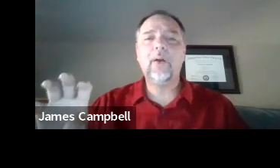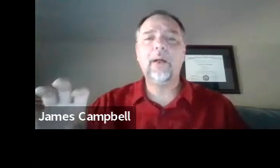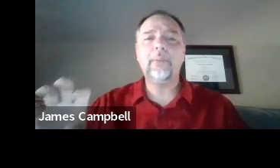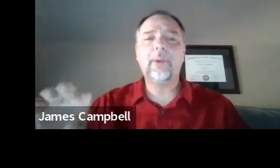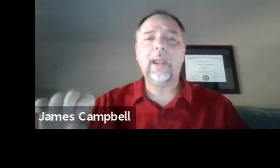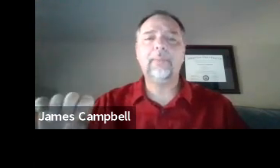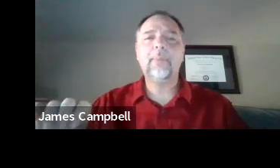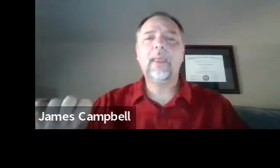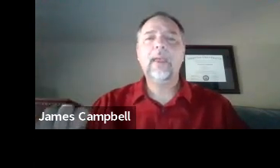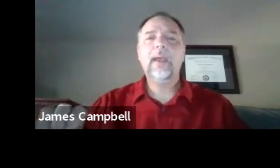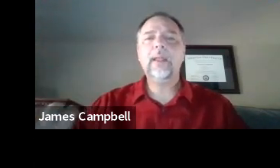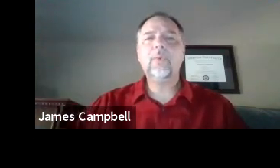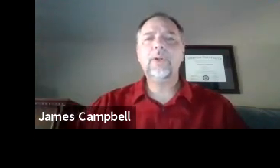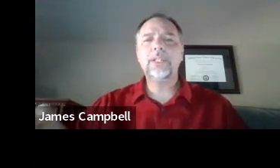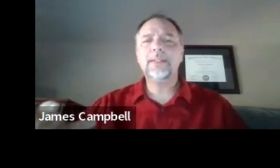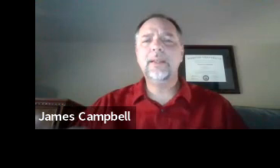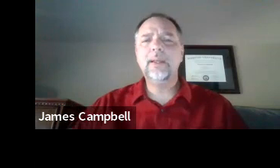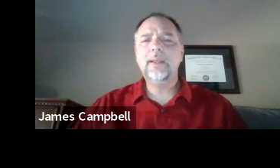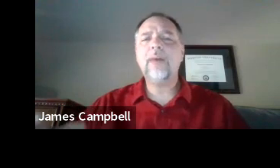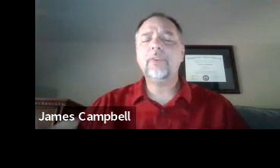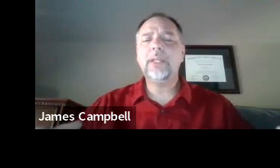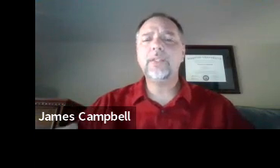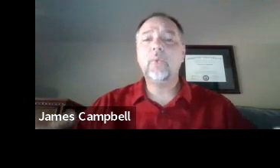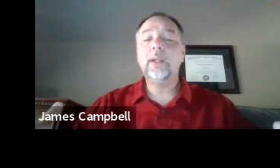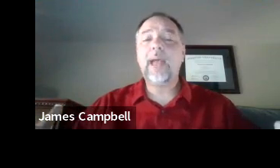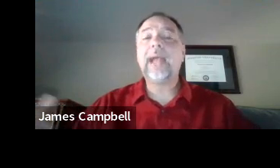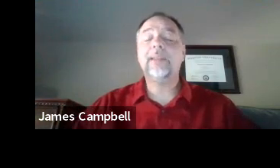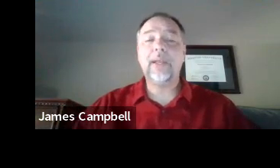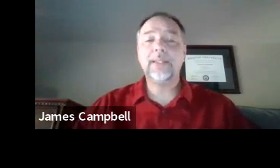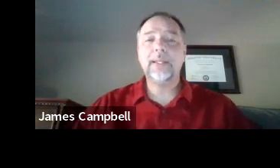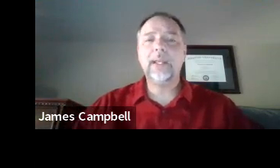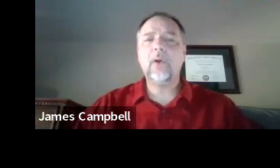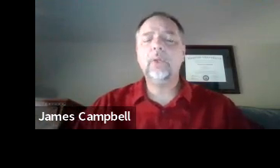alarm bell of the brain. In other words, novelty is what